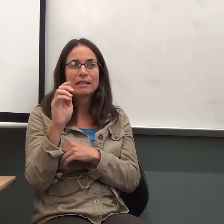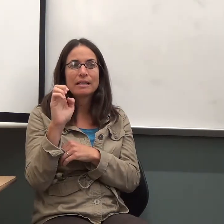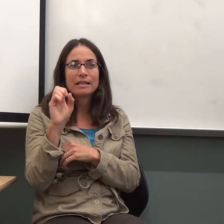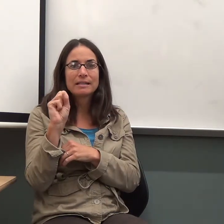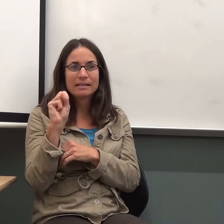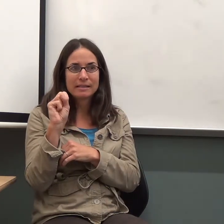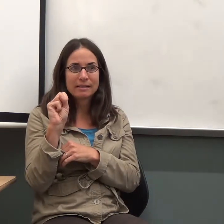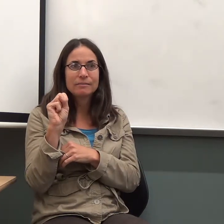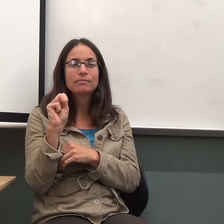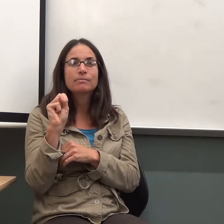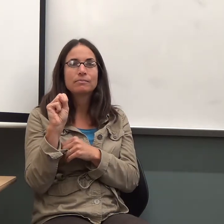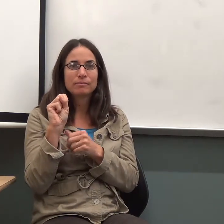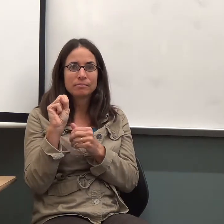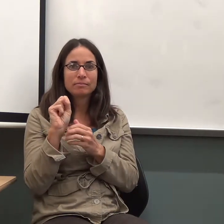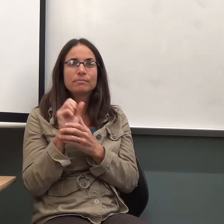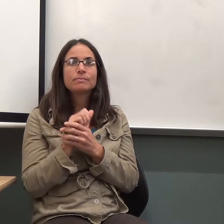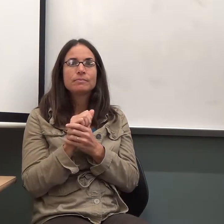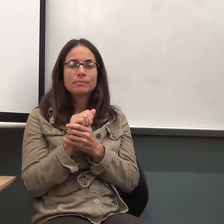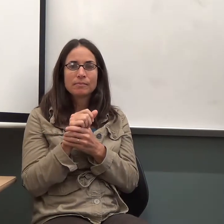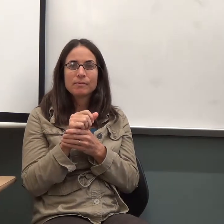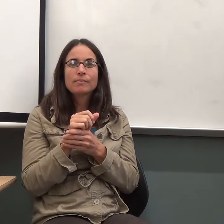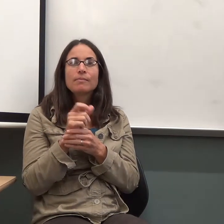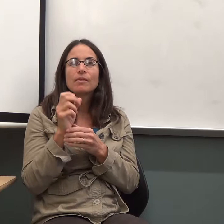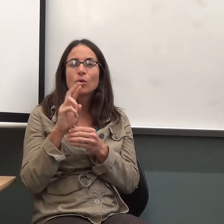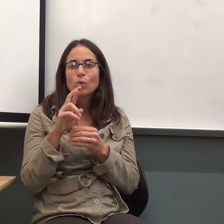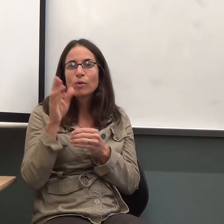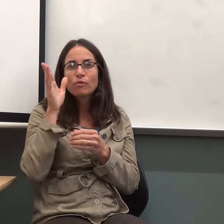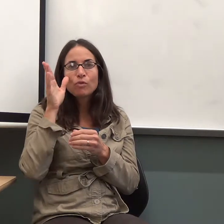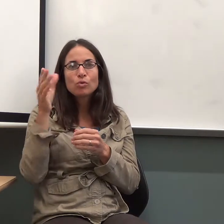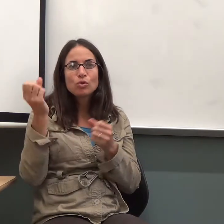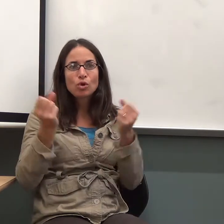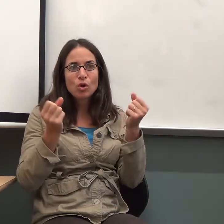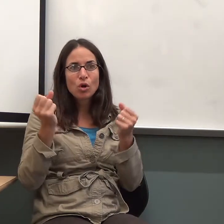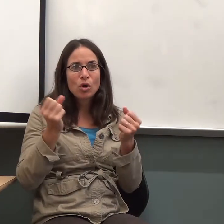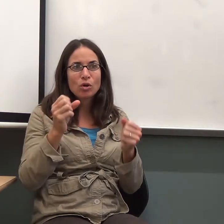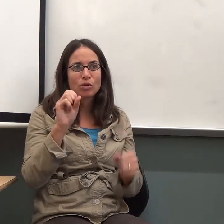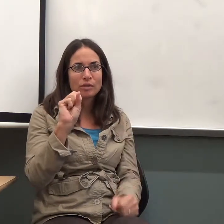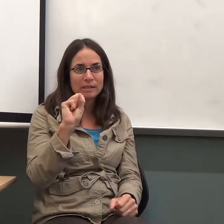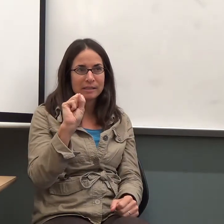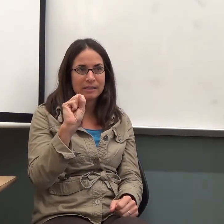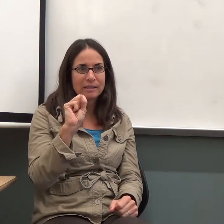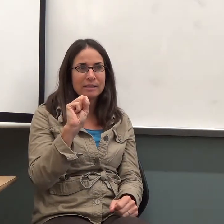right? Take up the word that. Or we would write future cars take.